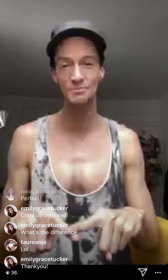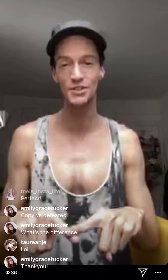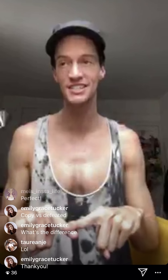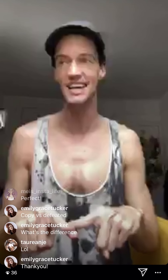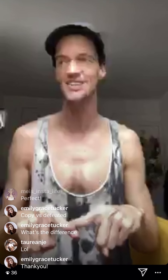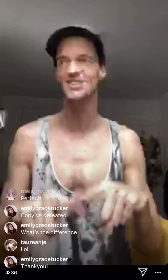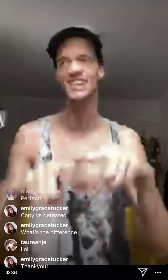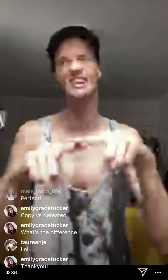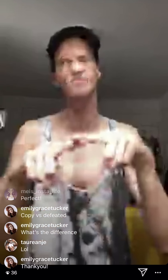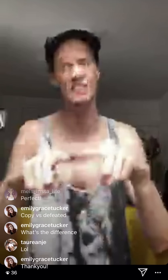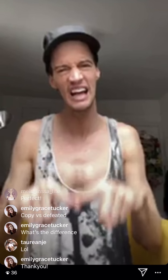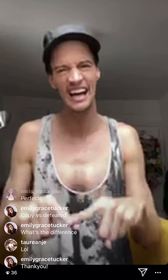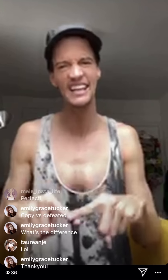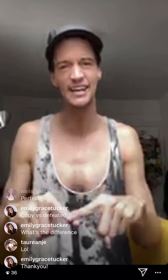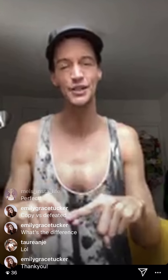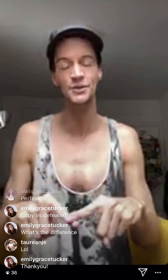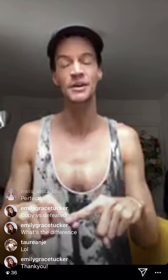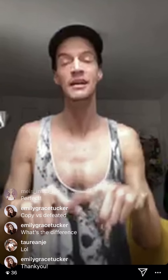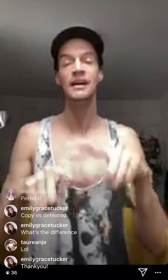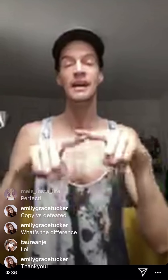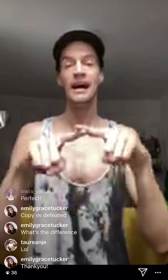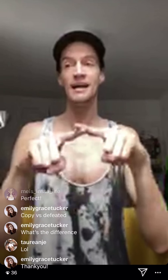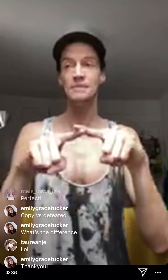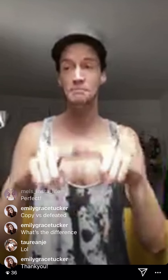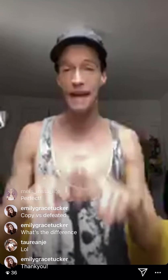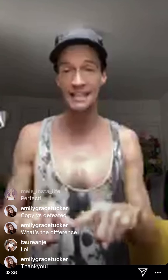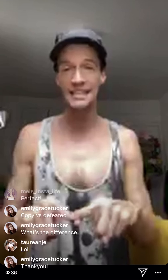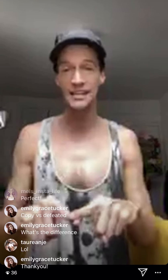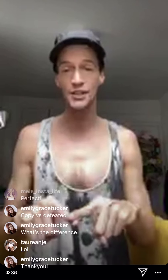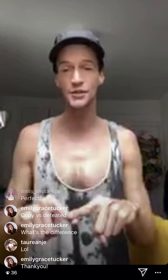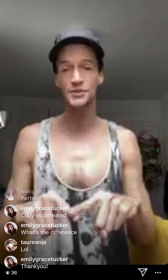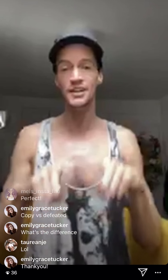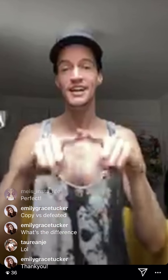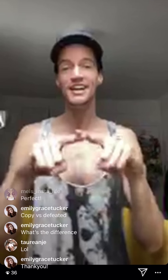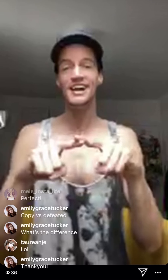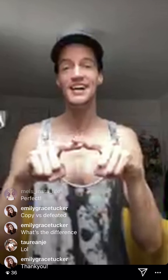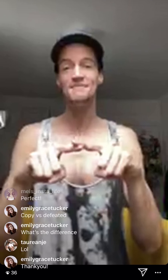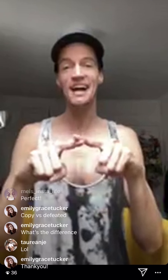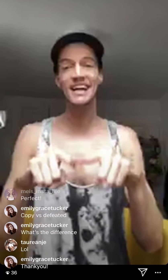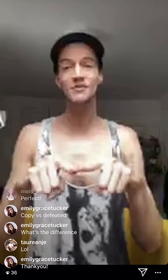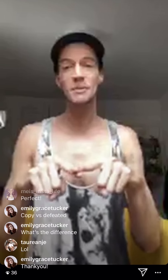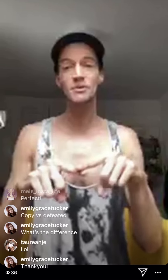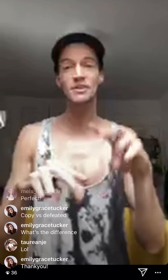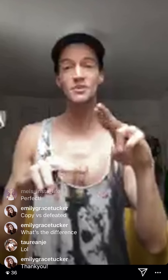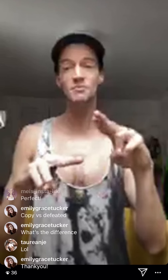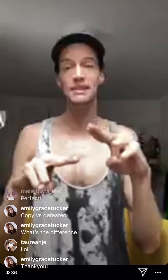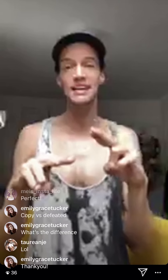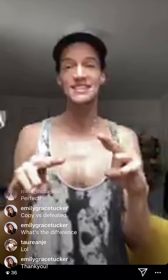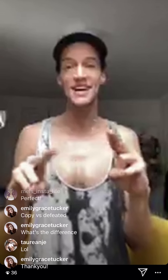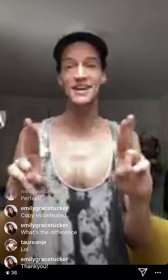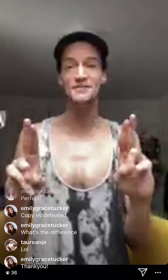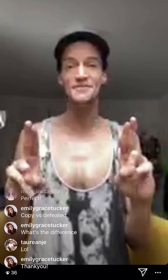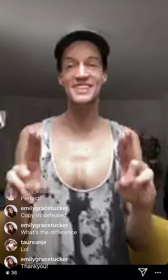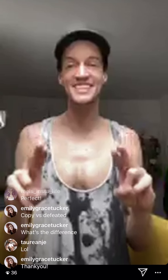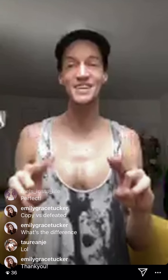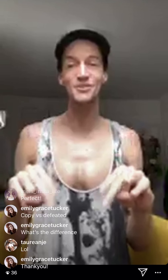down. So like, I'm relying on you. I'm depending on you. I kind of remember this because of the sign for chair